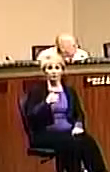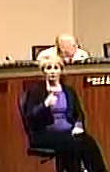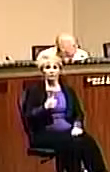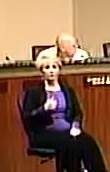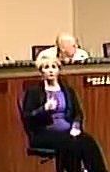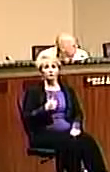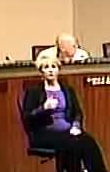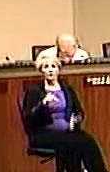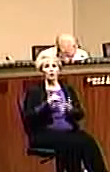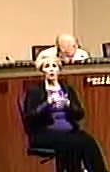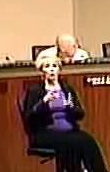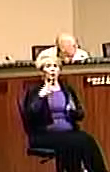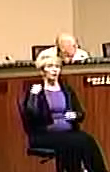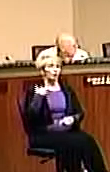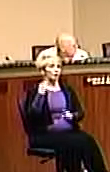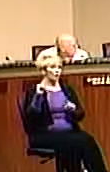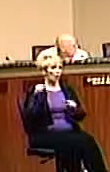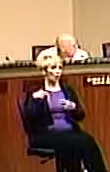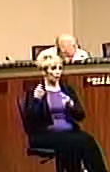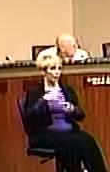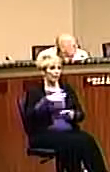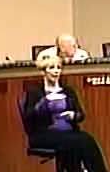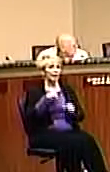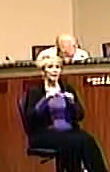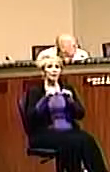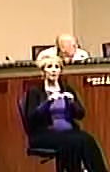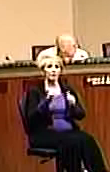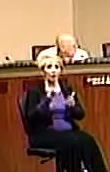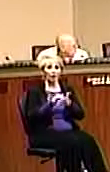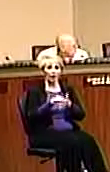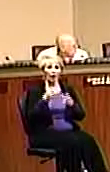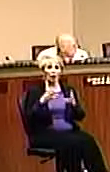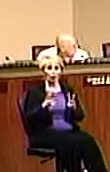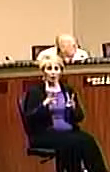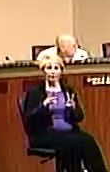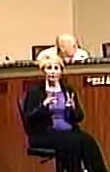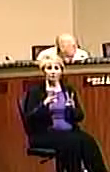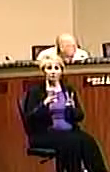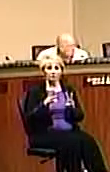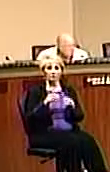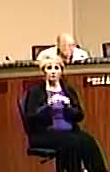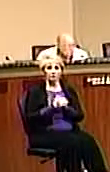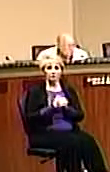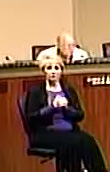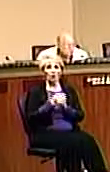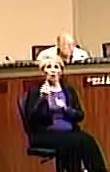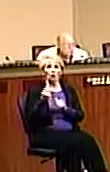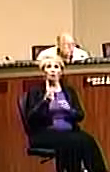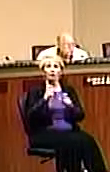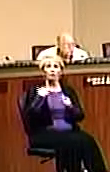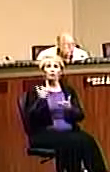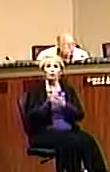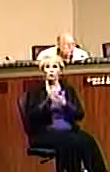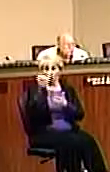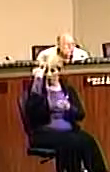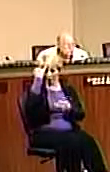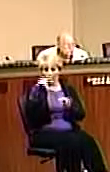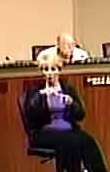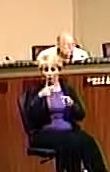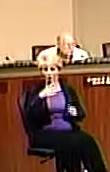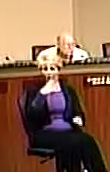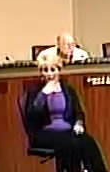And that's the way we've always done it, and I'd like to keep it that way. But always give us new ideas when you